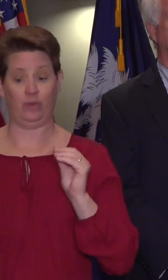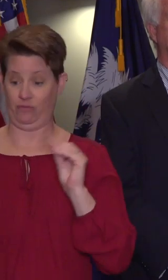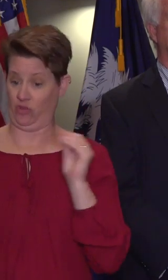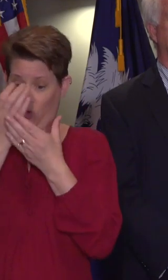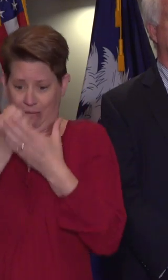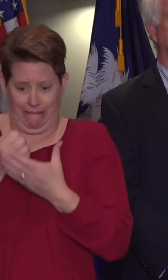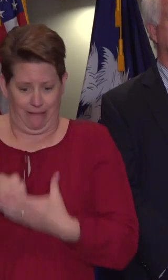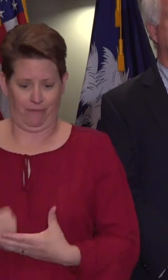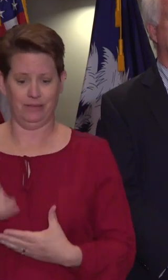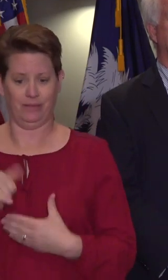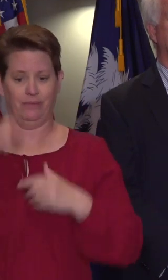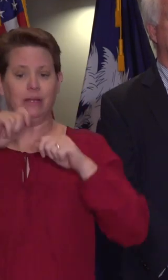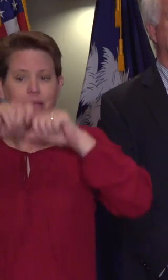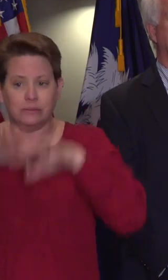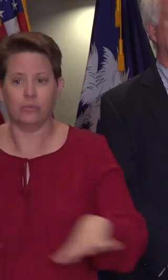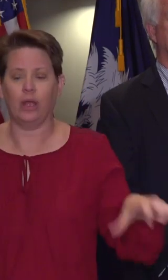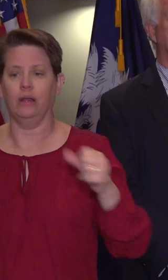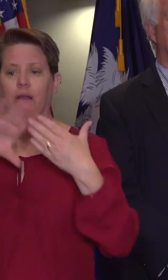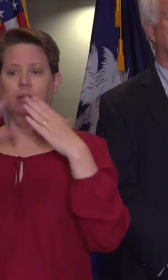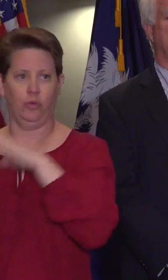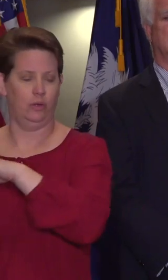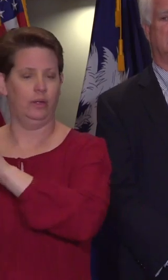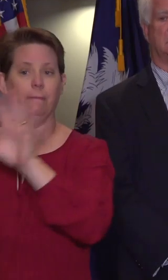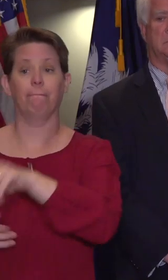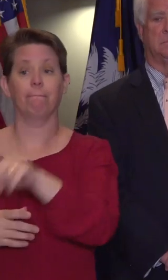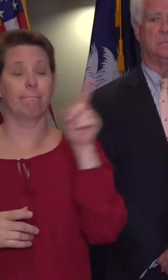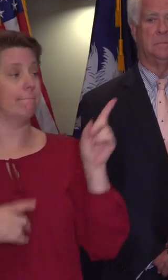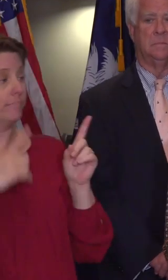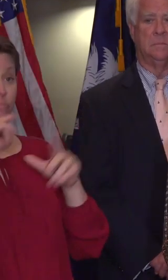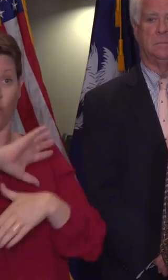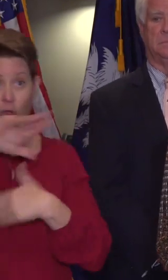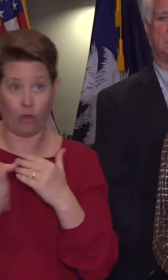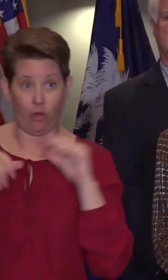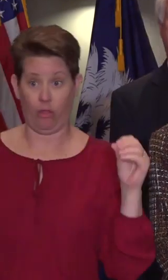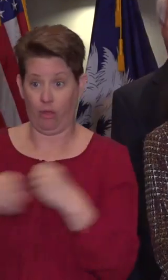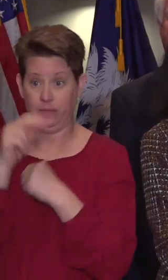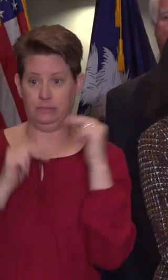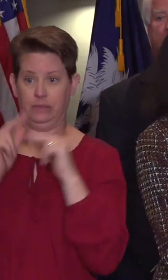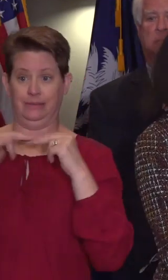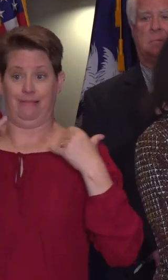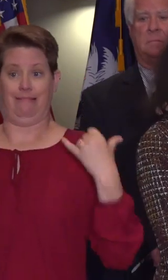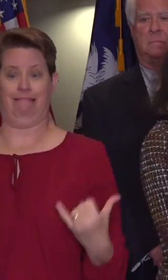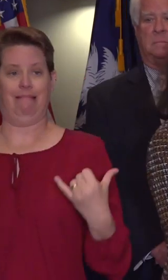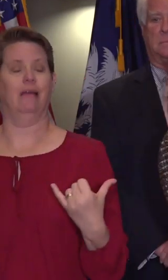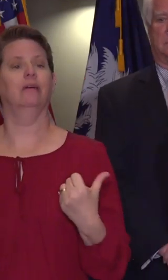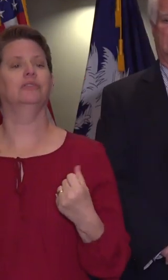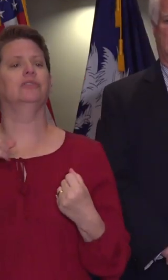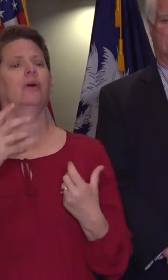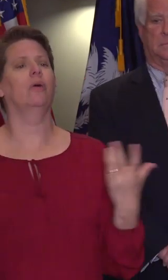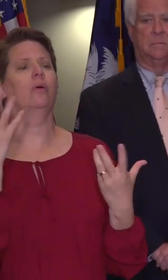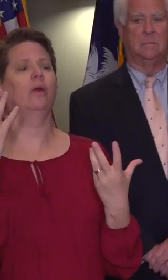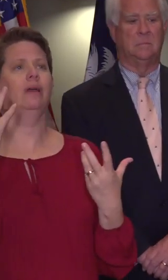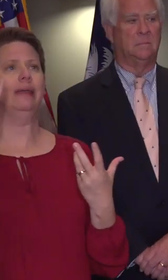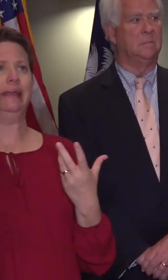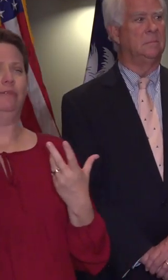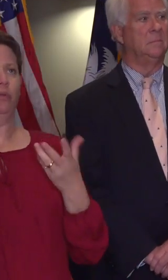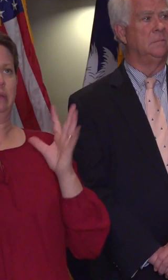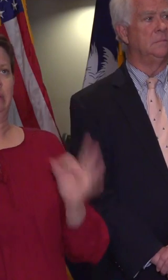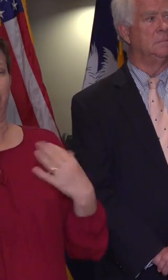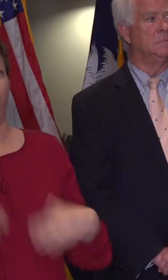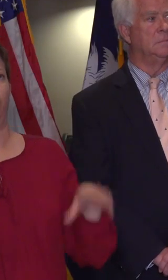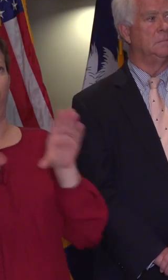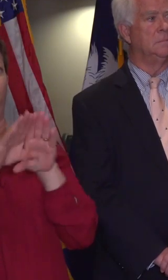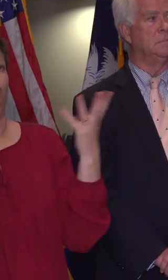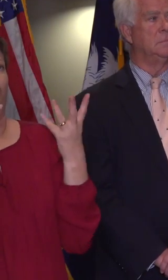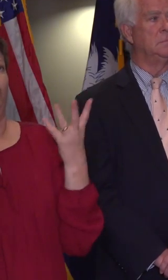ongoing spread in a community. Governor, you said all office buildings are open now. What is the trigger for deciding to close? What would